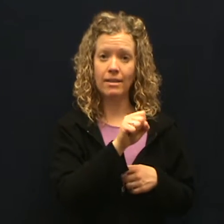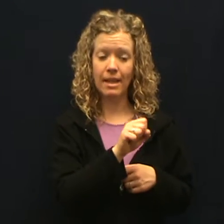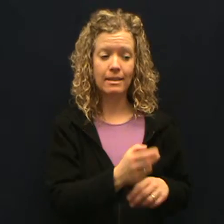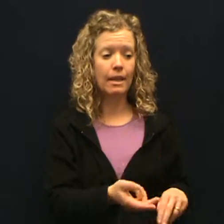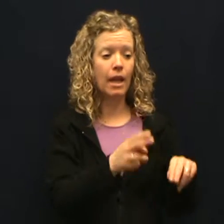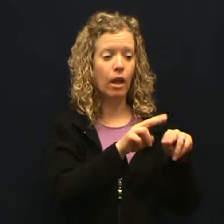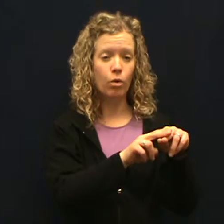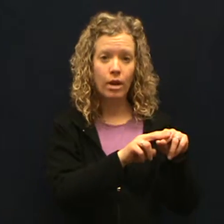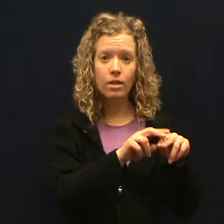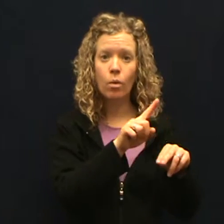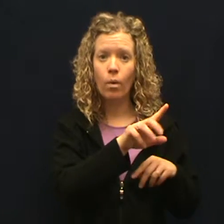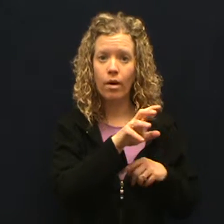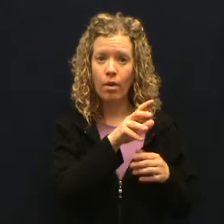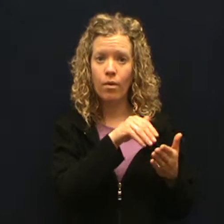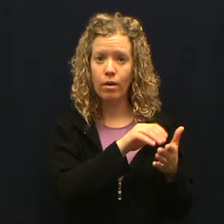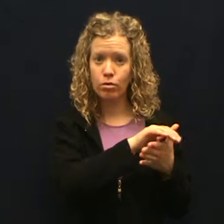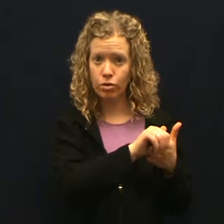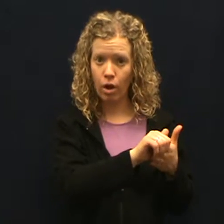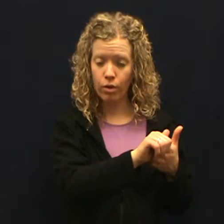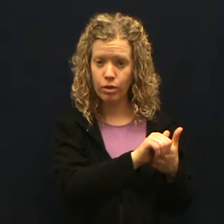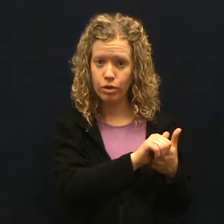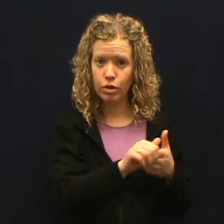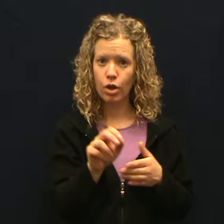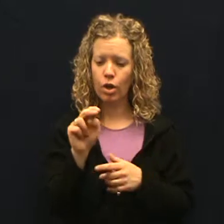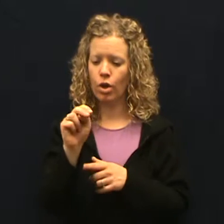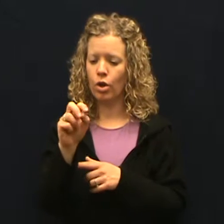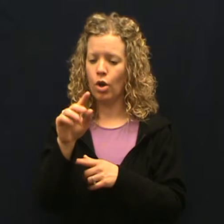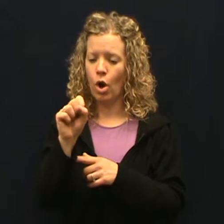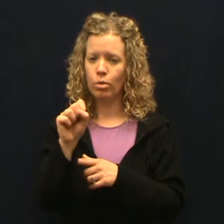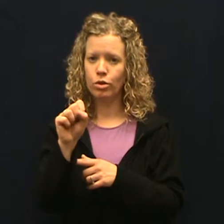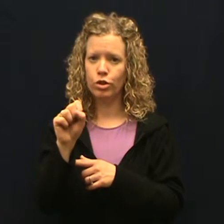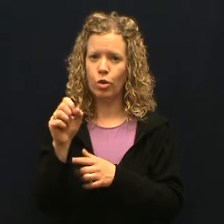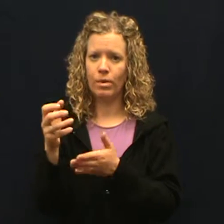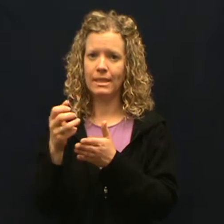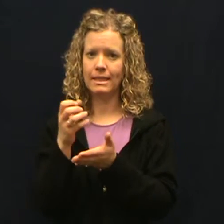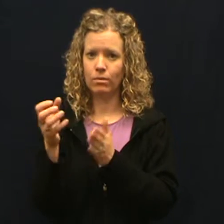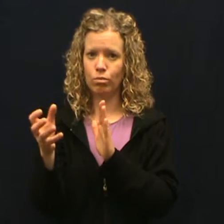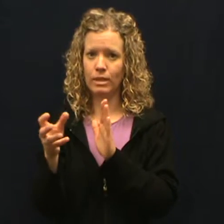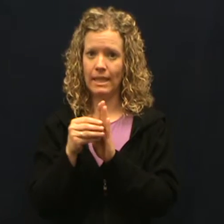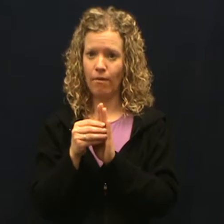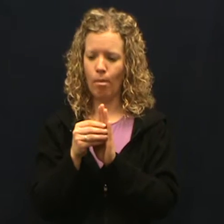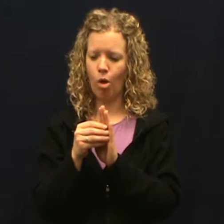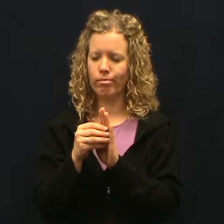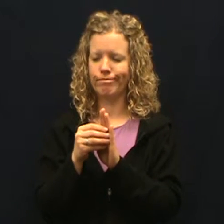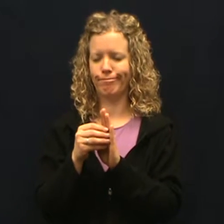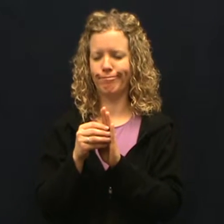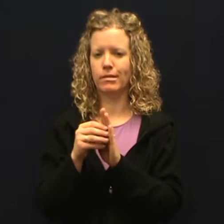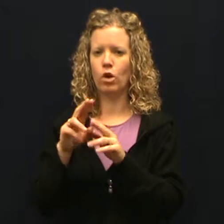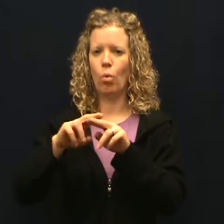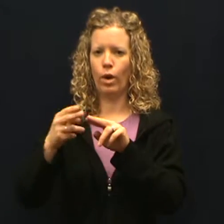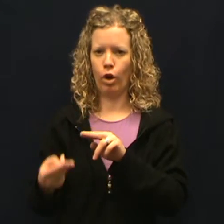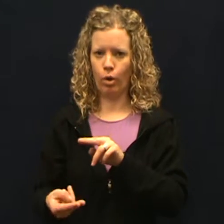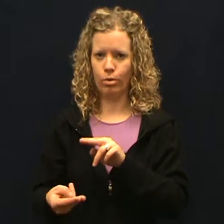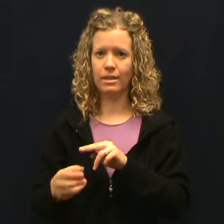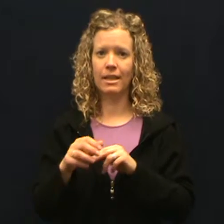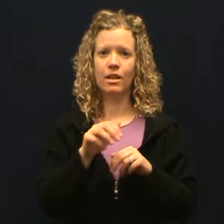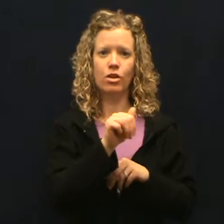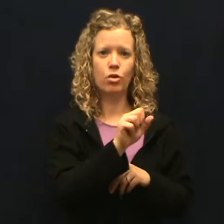$100,000, and we reduce notes receivable because they're no longer receivable because we just got paid for it. So assets go up by